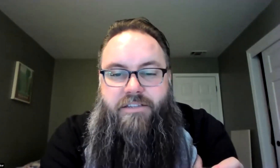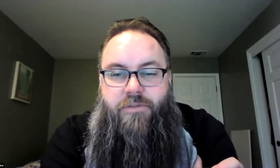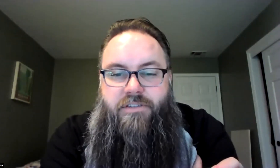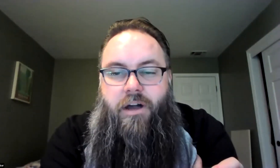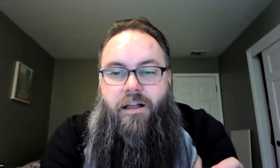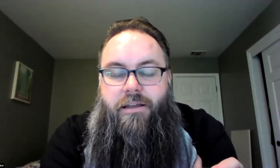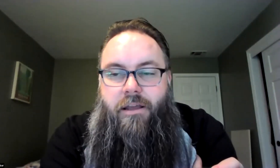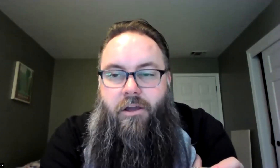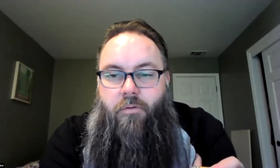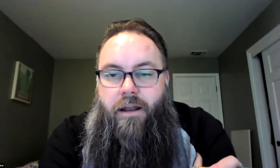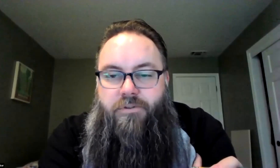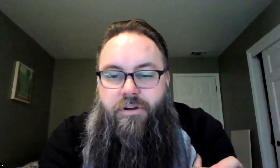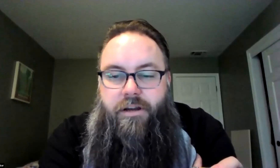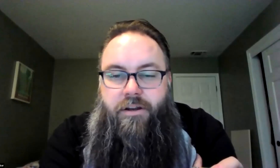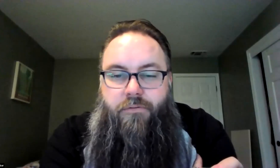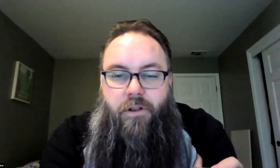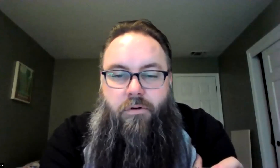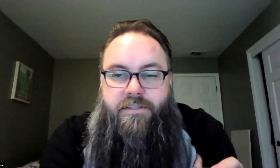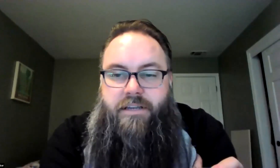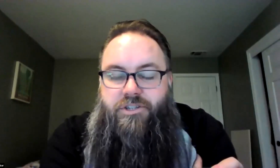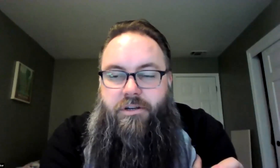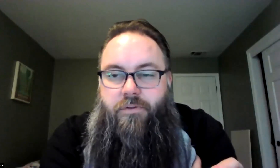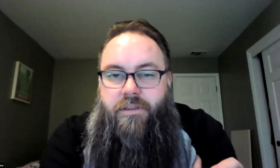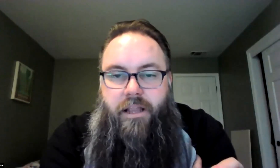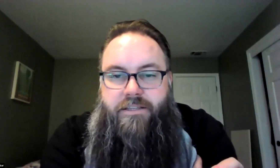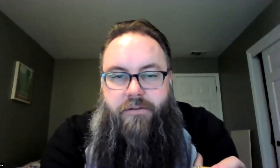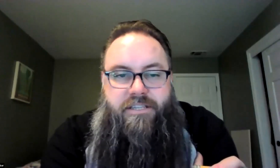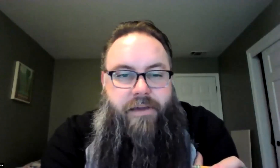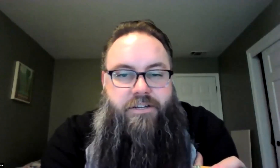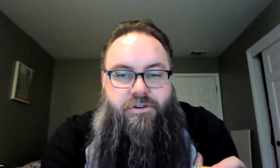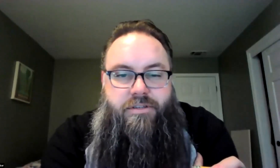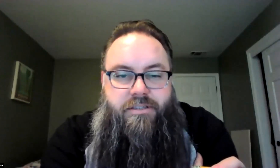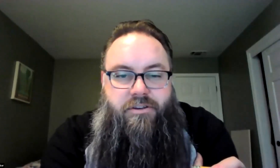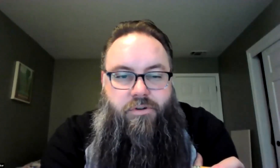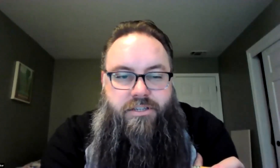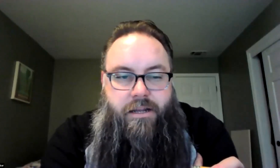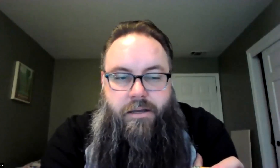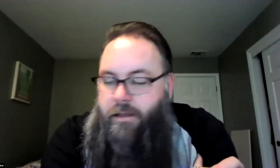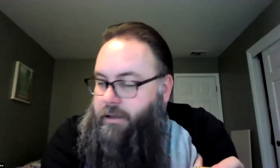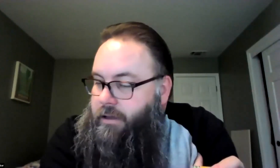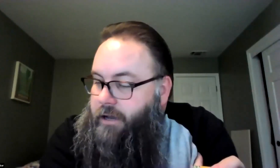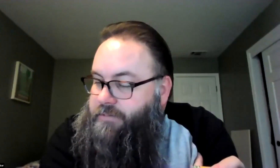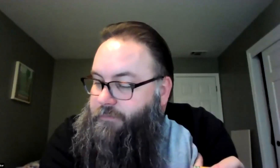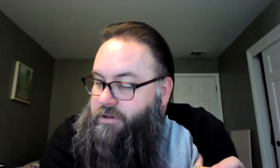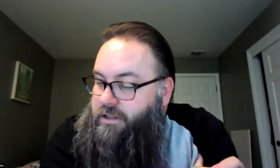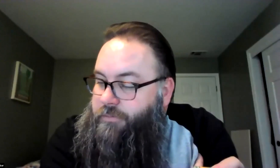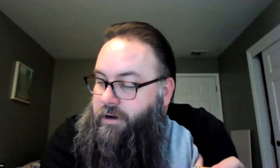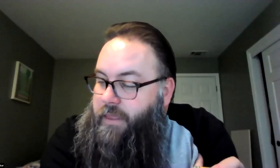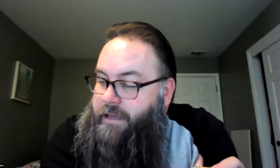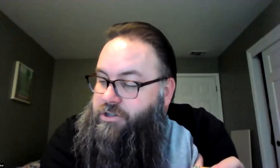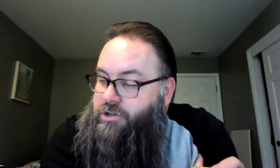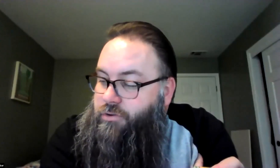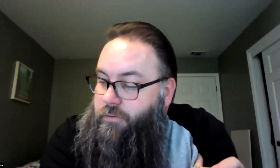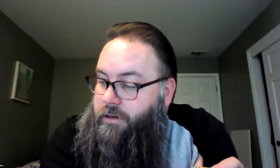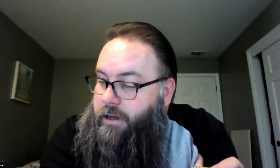PAC meeting last week as well, and we had an opportunity to do a follow-up discussion with the client services managers, and so we're just going to update folks a little bit